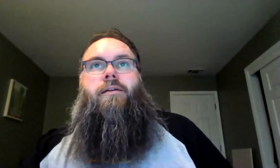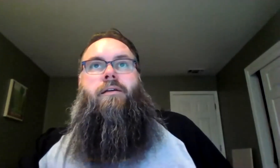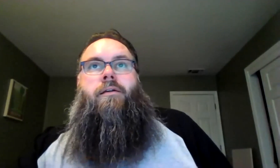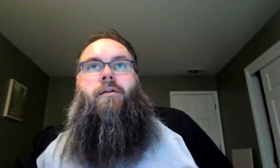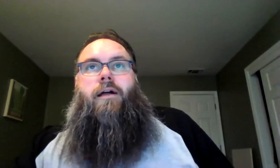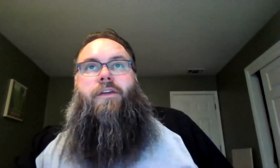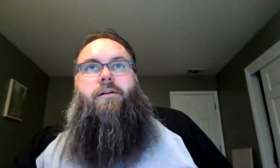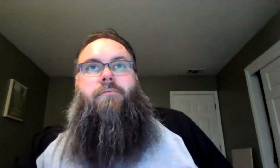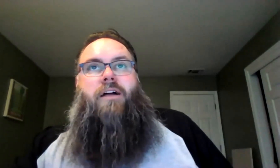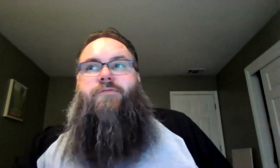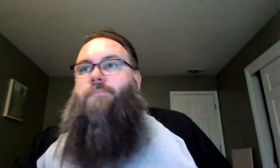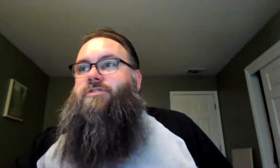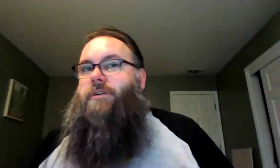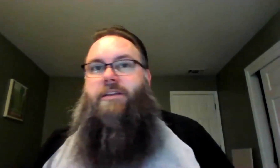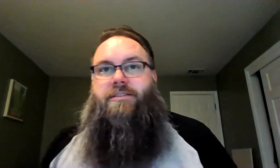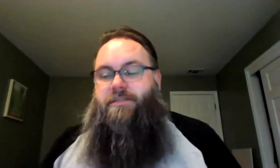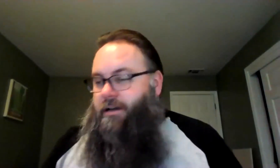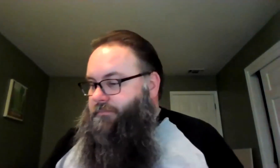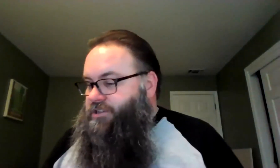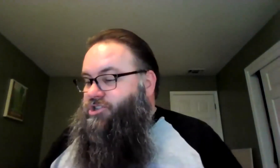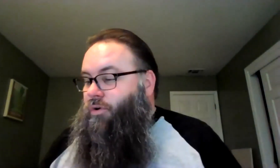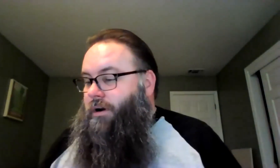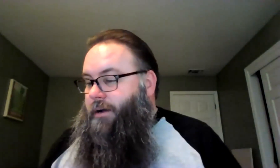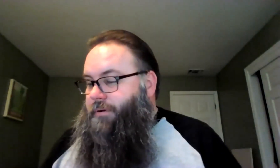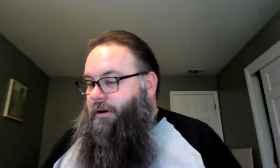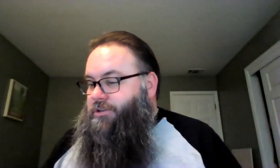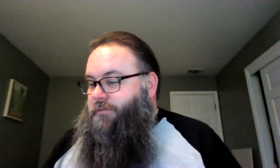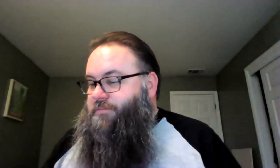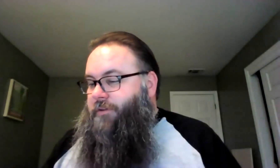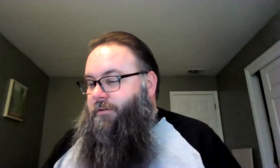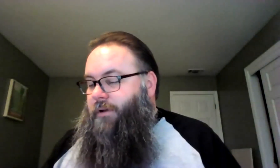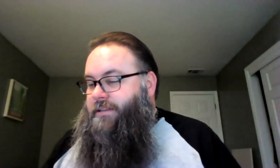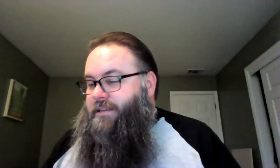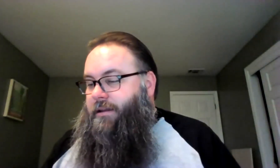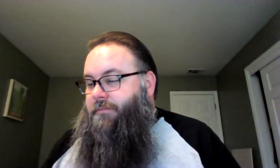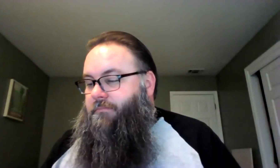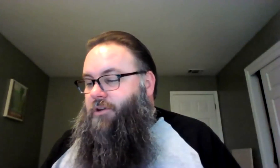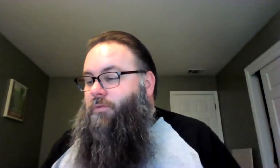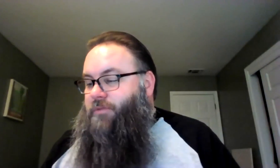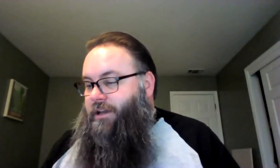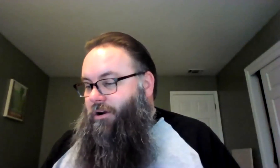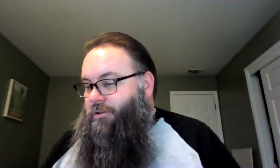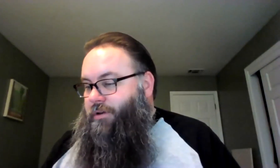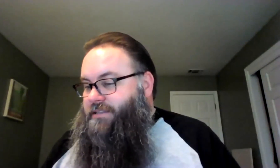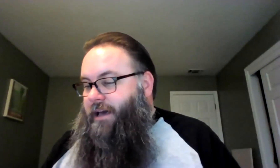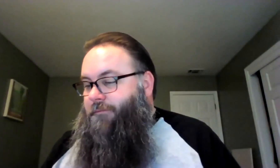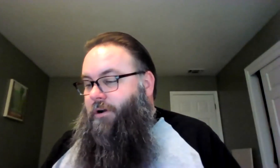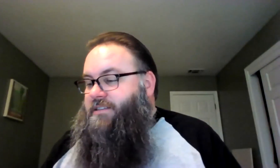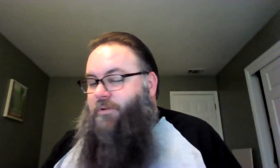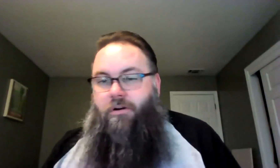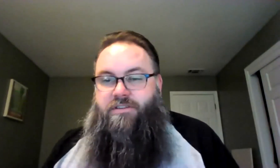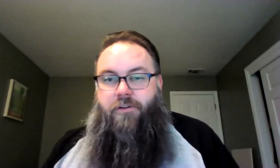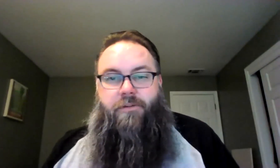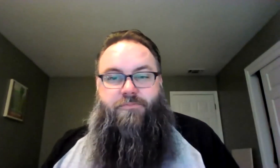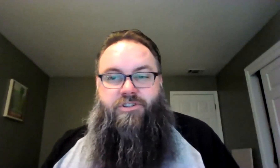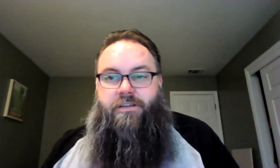certainly, I think lots of opportunities to shore up our service provider rates, and no one's really going to argue against that. For